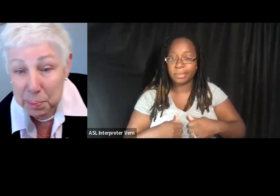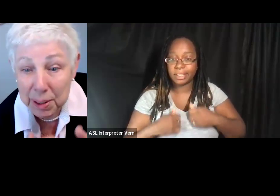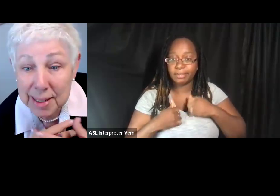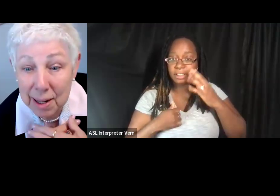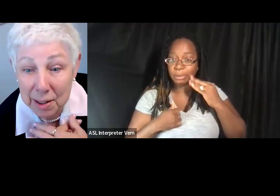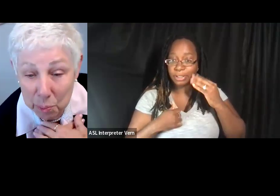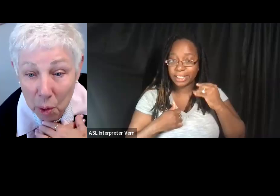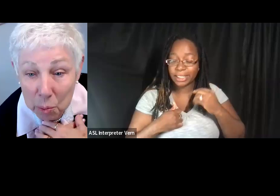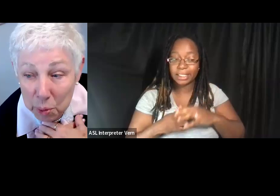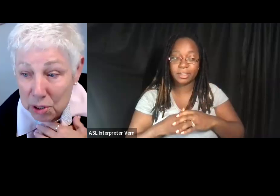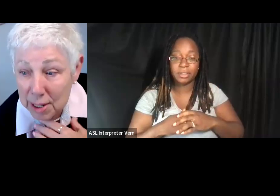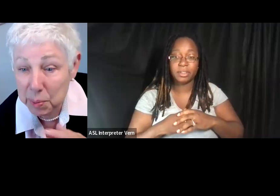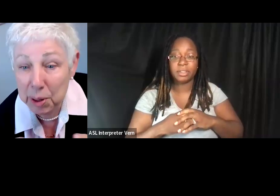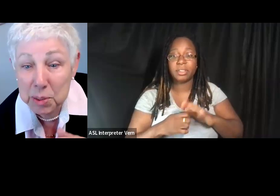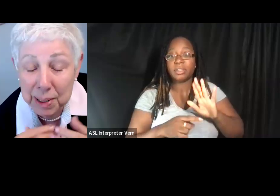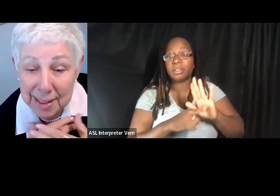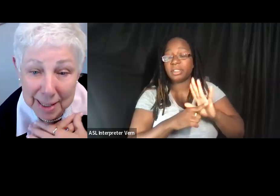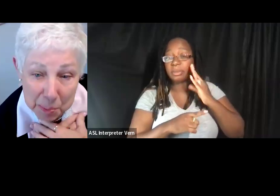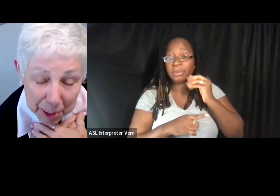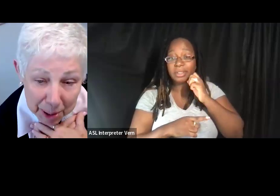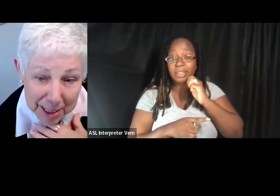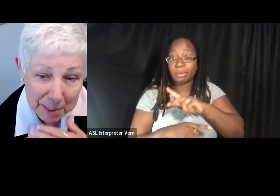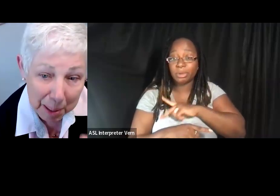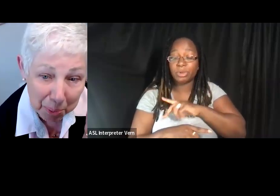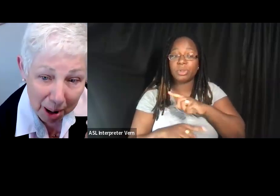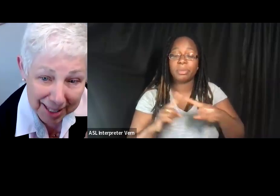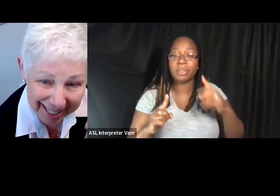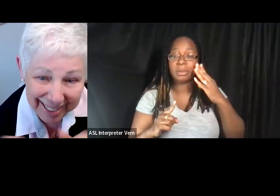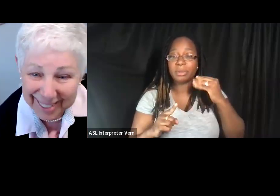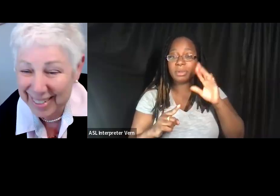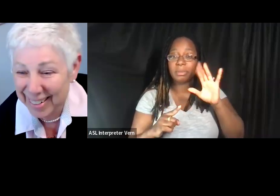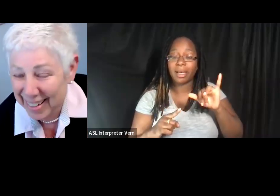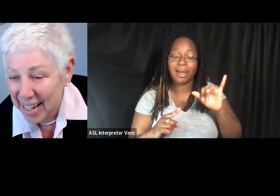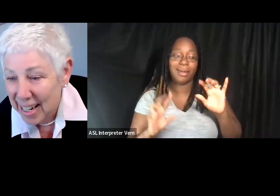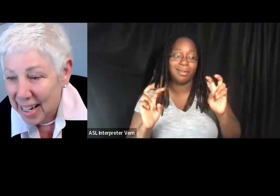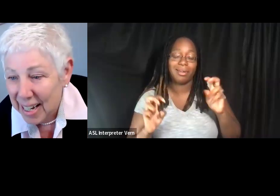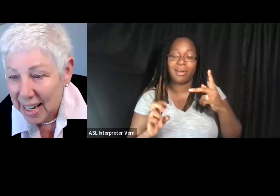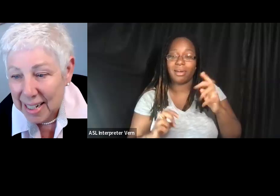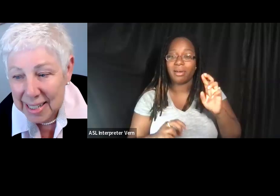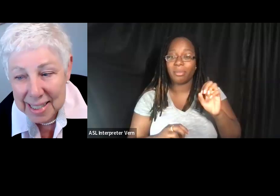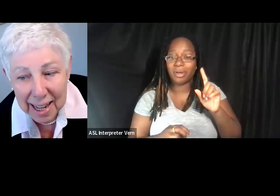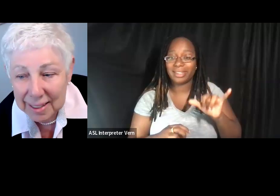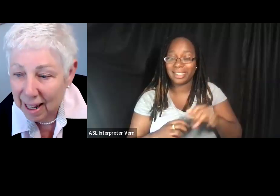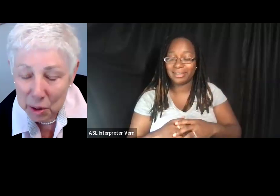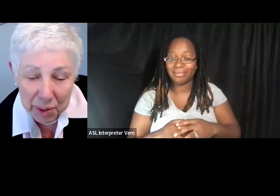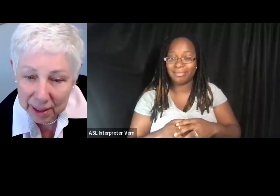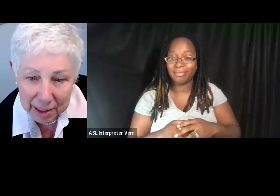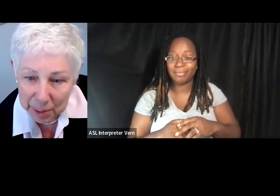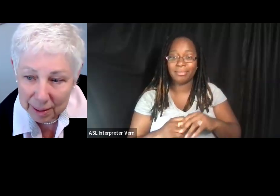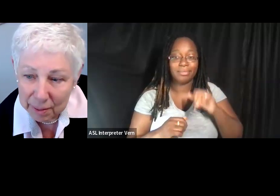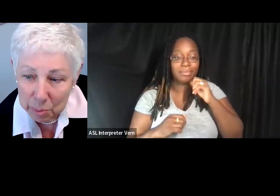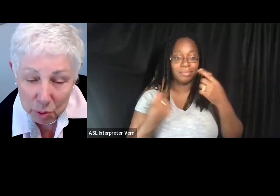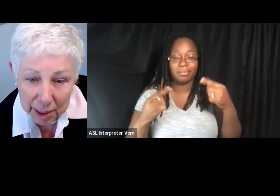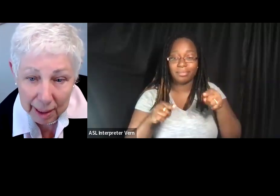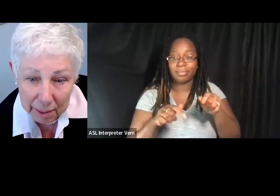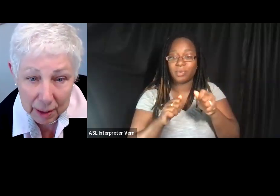whose experience is not their own personal experience, but is experienced by proxy, does not align with the